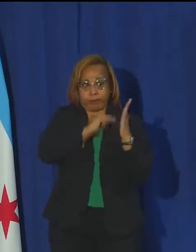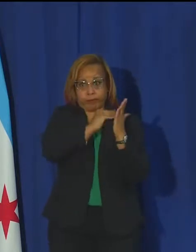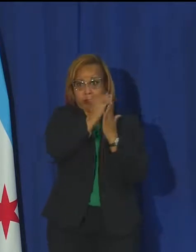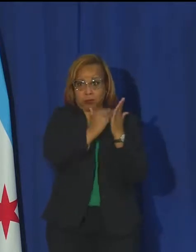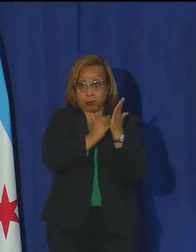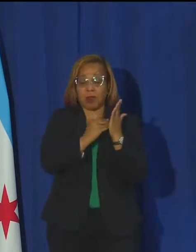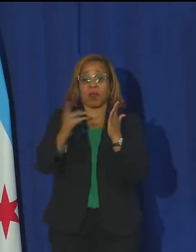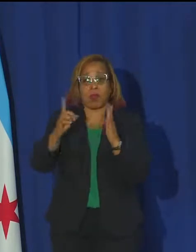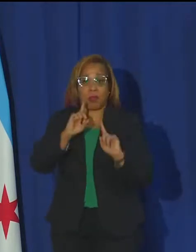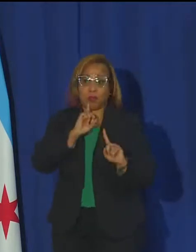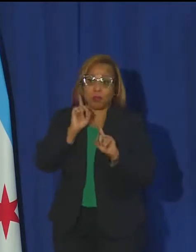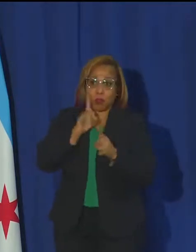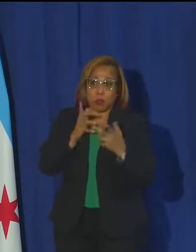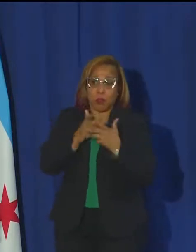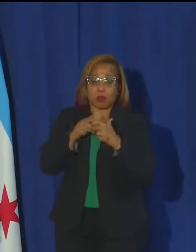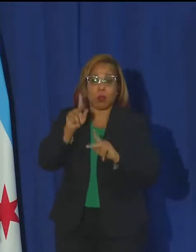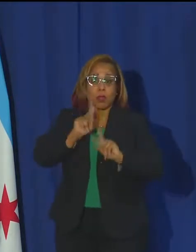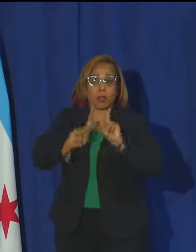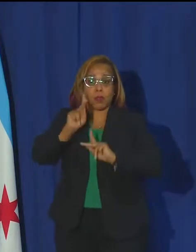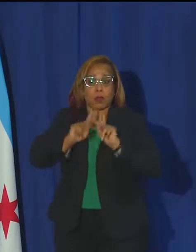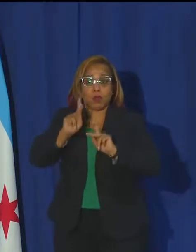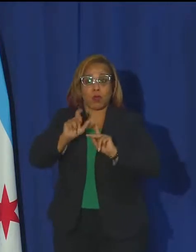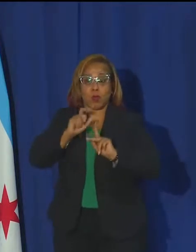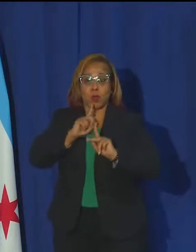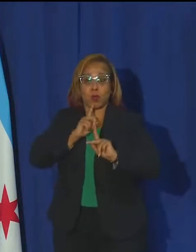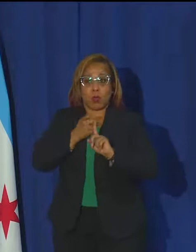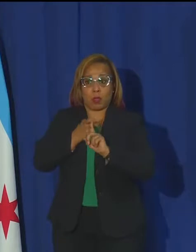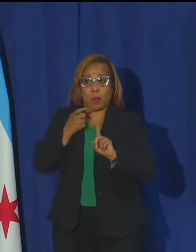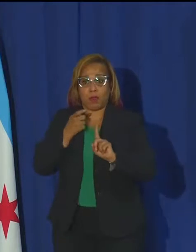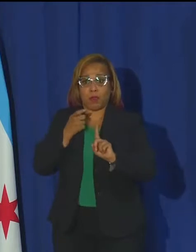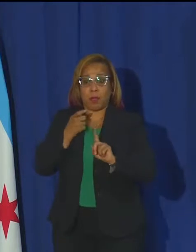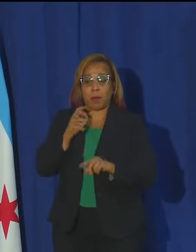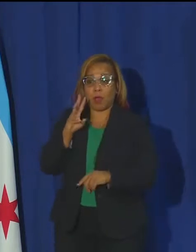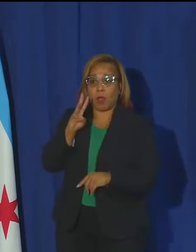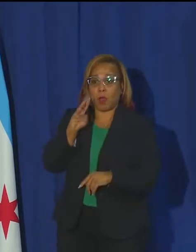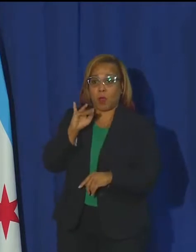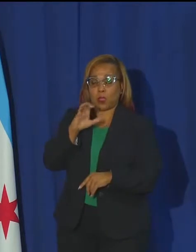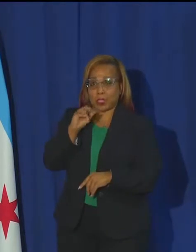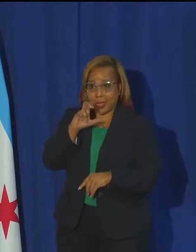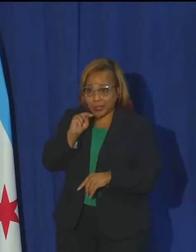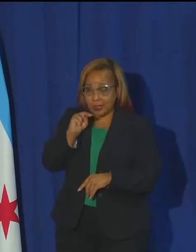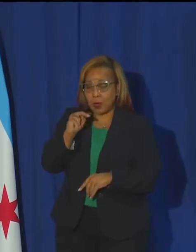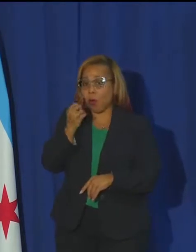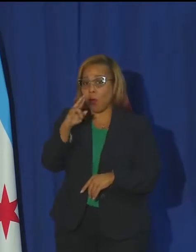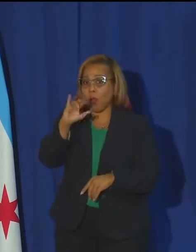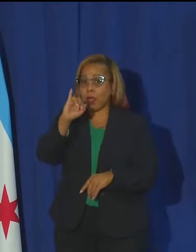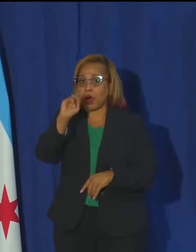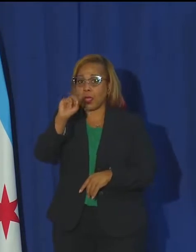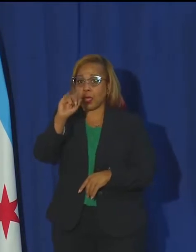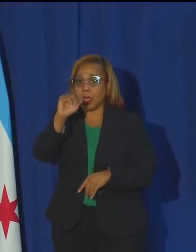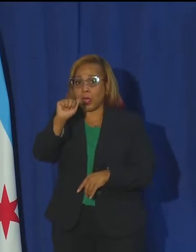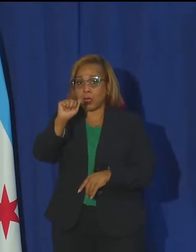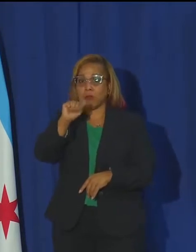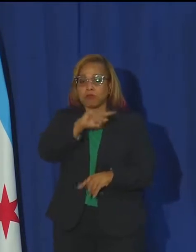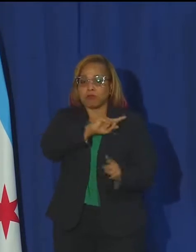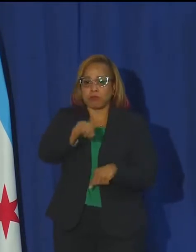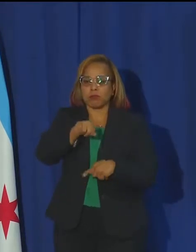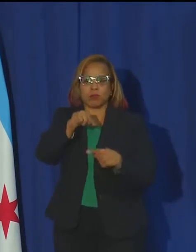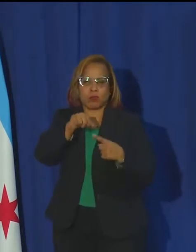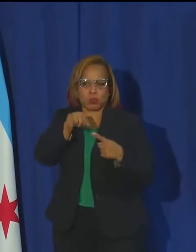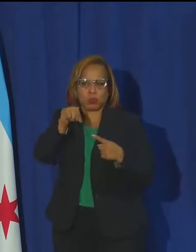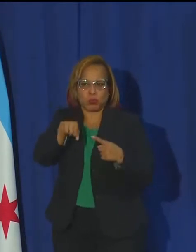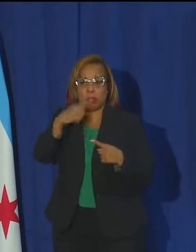this order does apply to individuals coming from Wisconsin or Indiana to Chicago